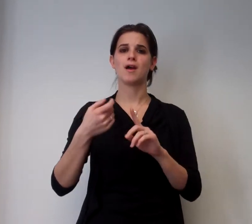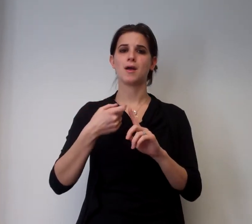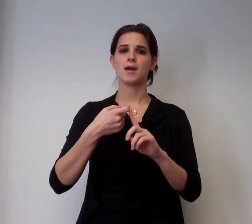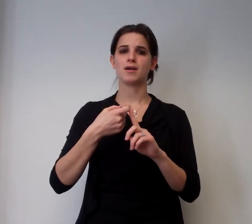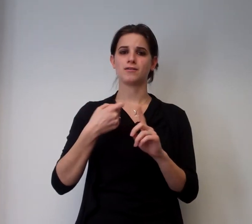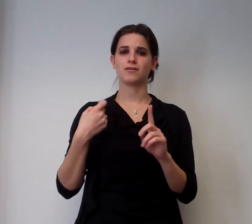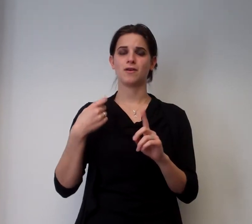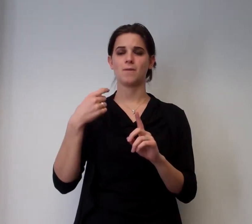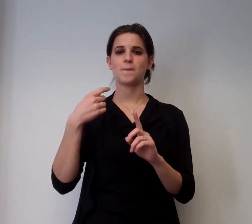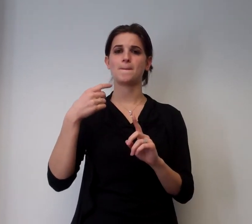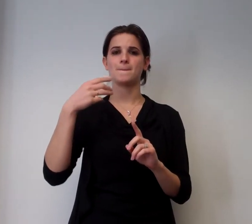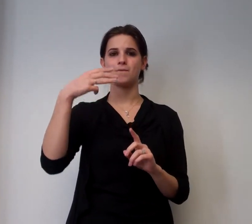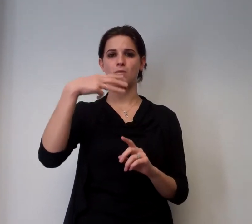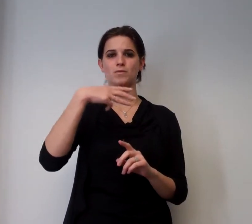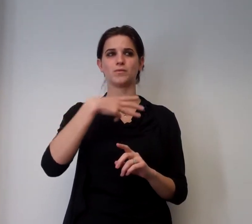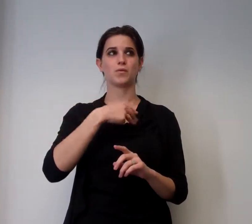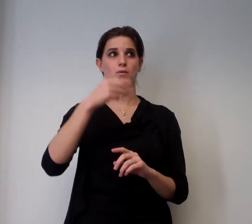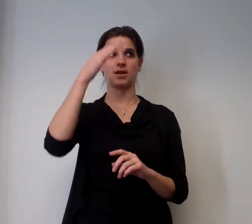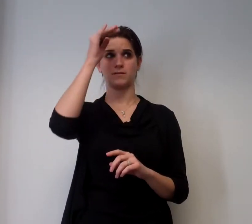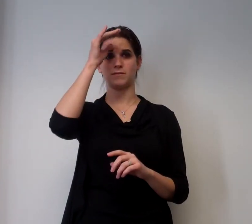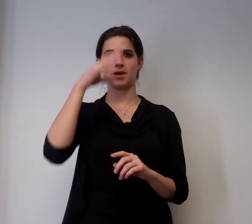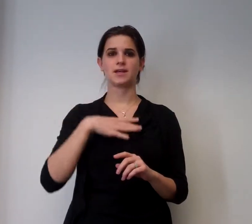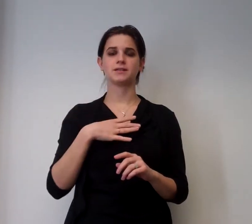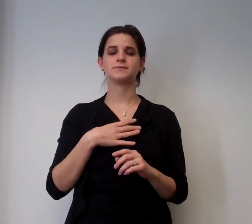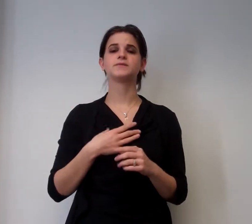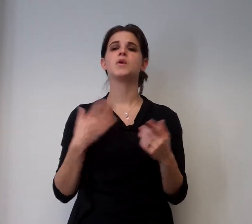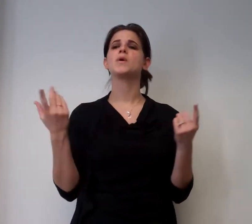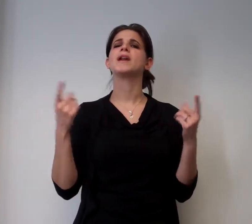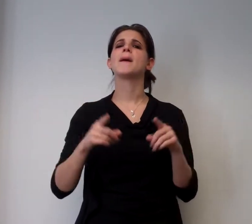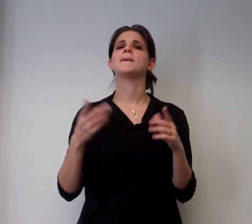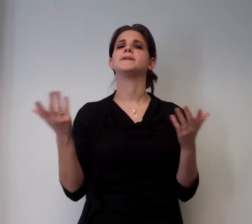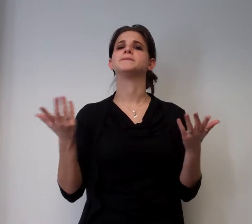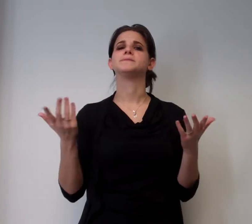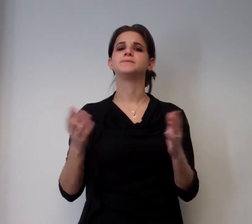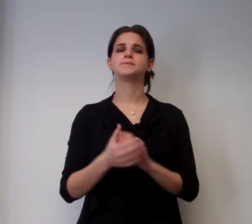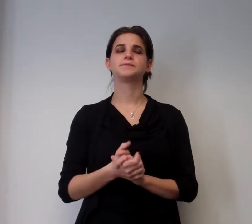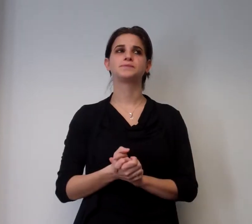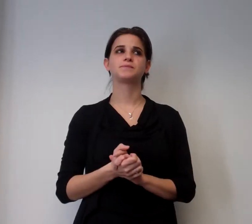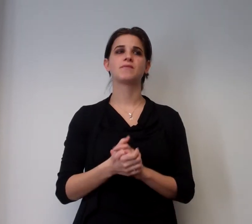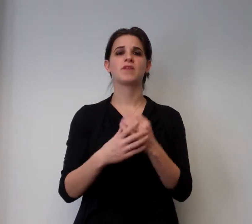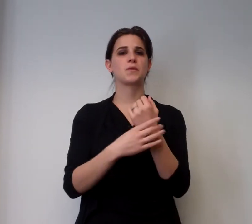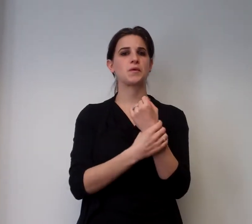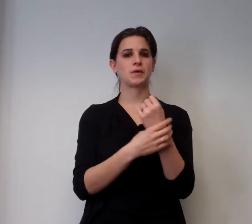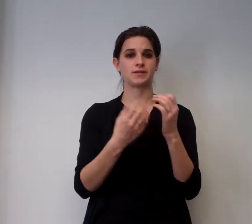were arrested, but they did. Okay. How was it settled, by the way?